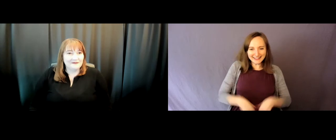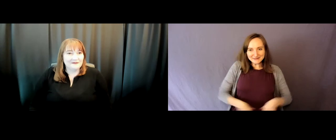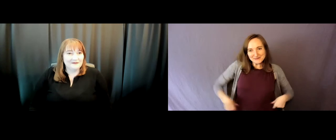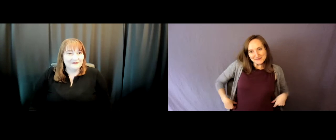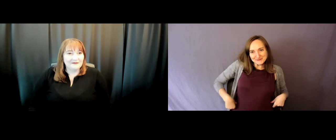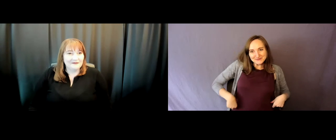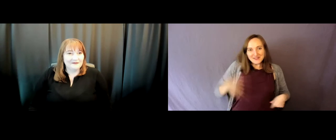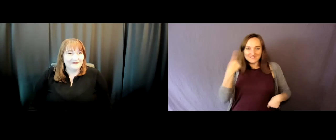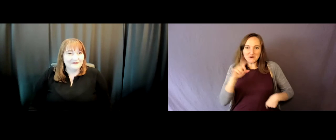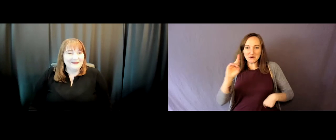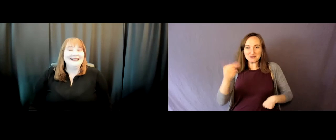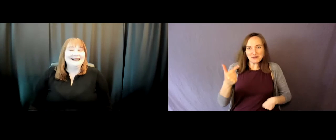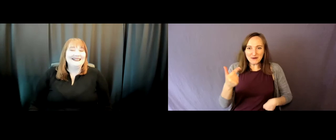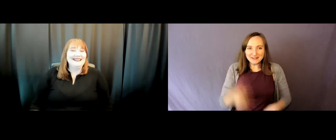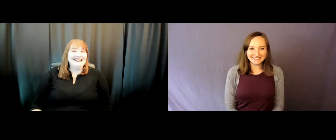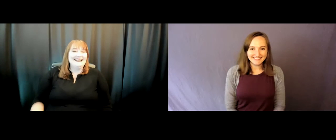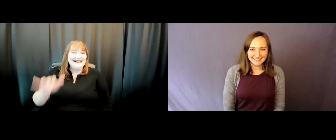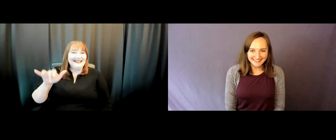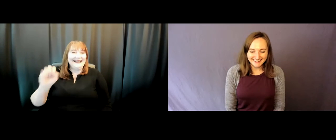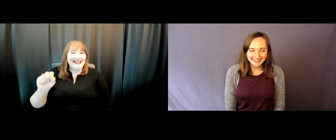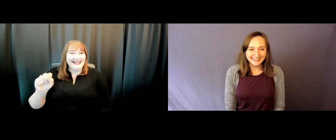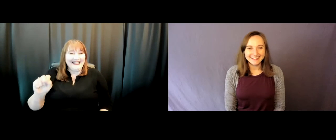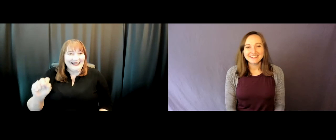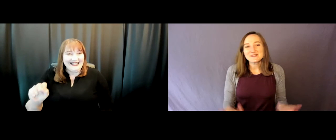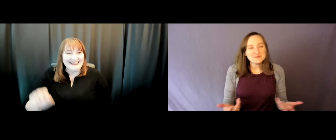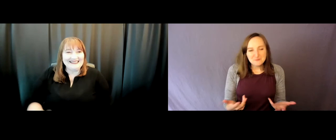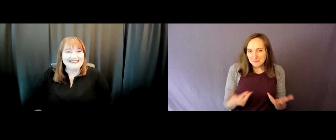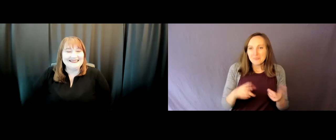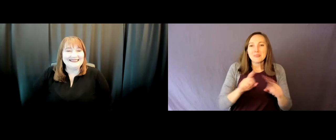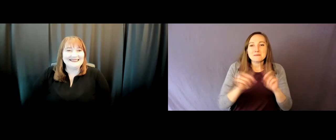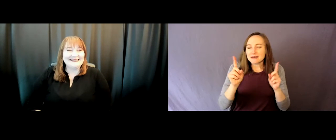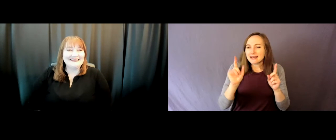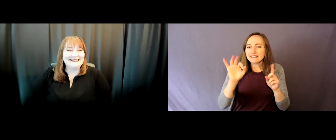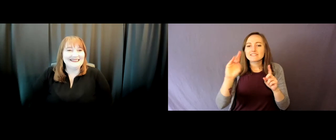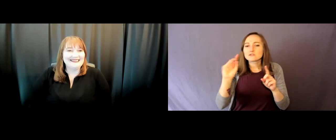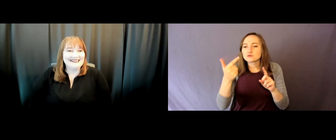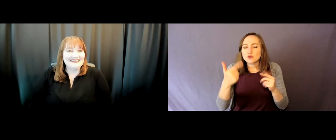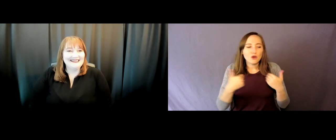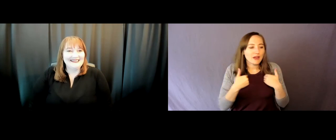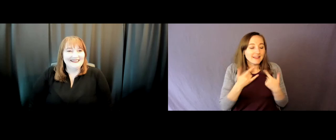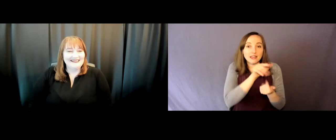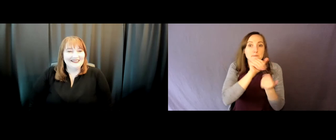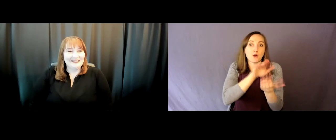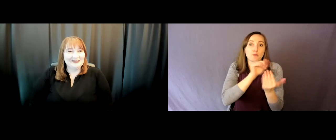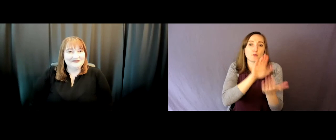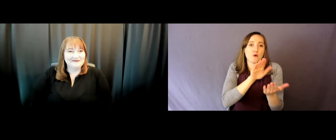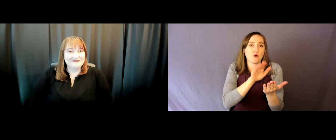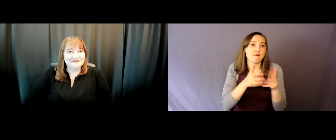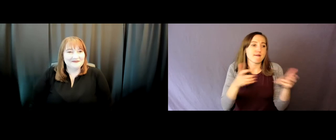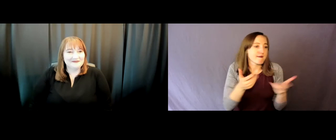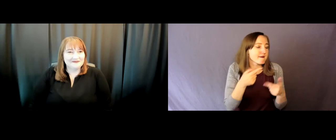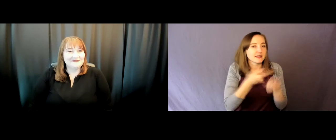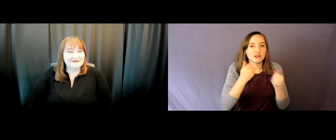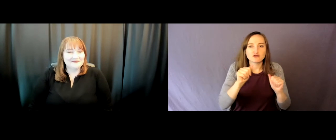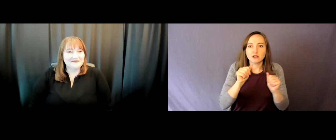charm. Yes. But if the dog had, you know, if they barked a lot, if they were trying